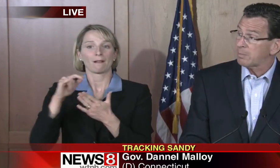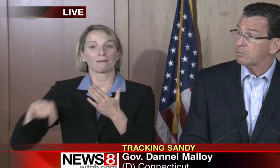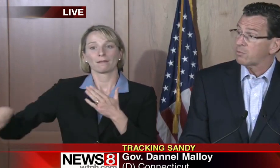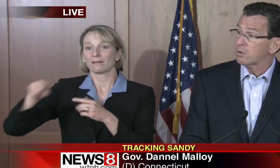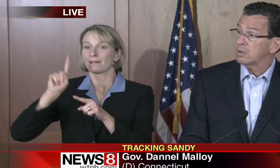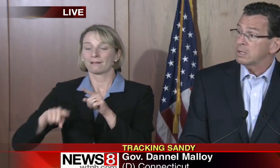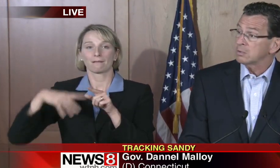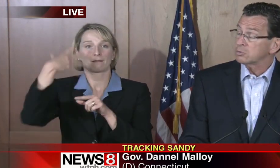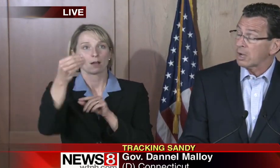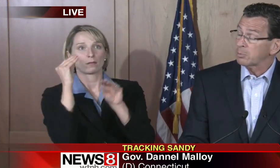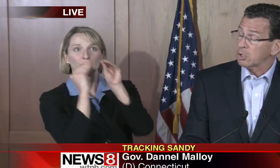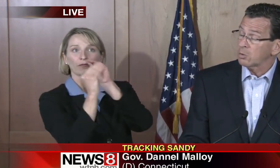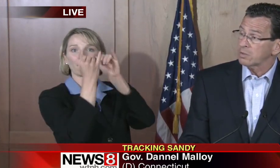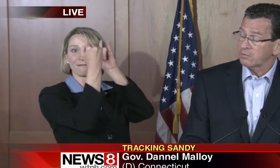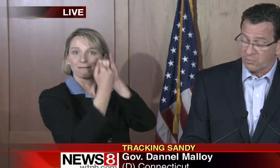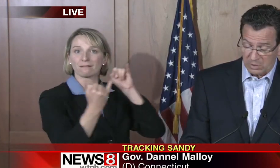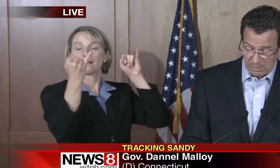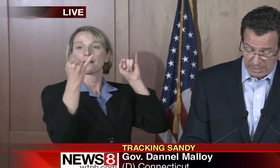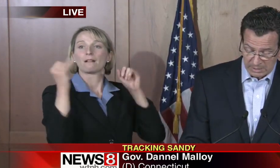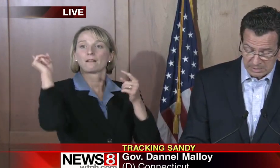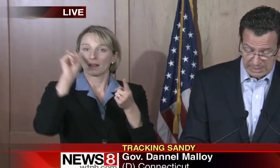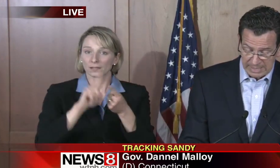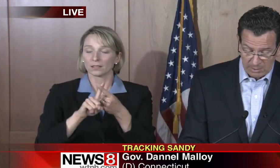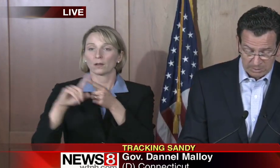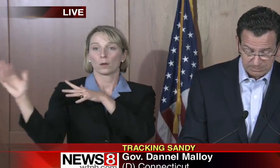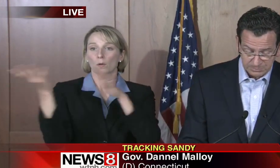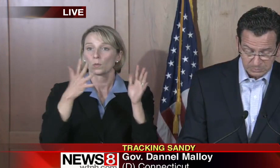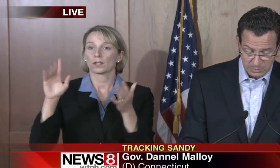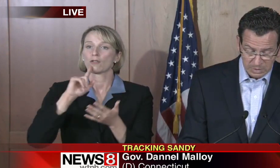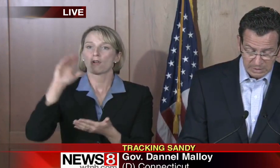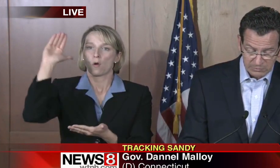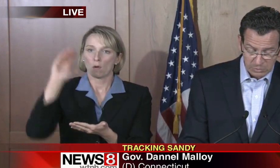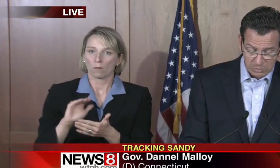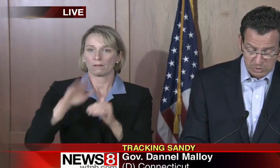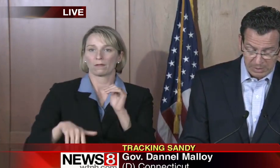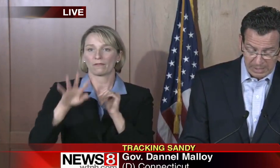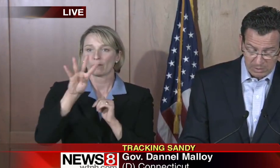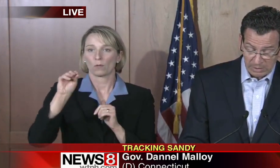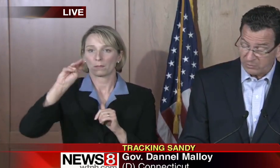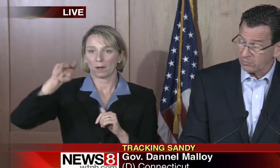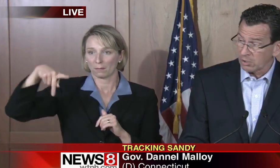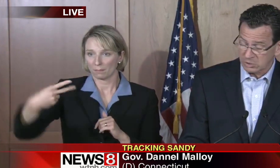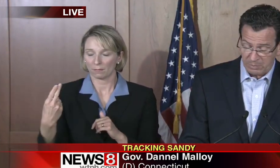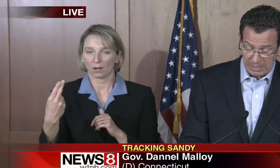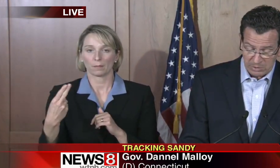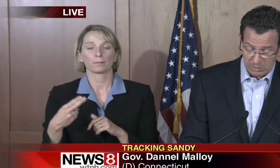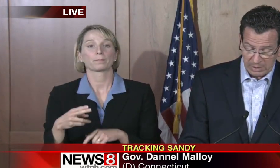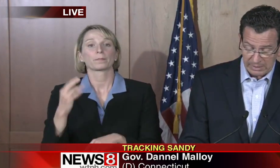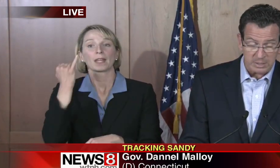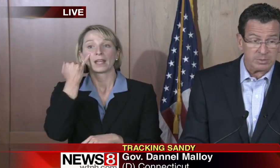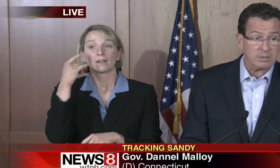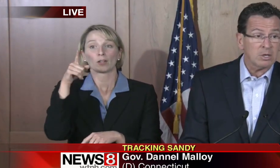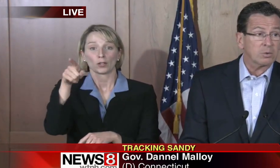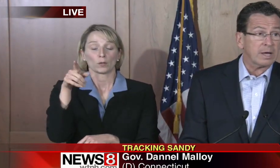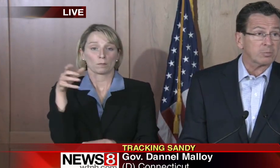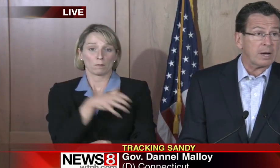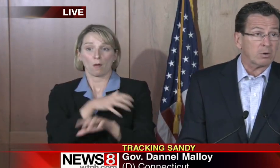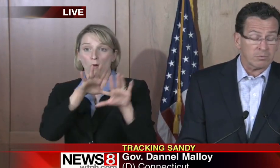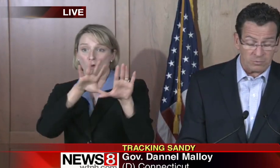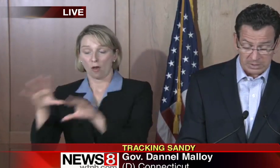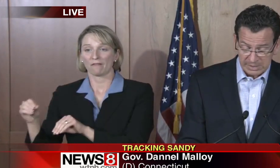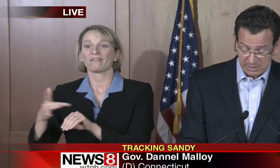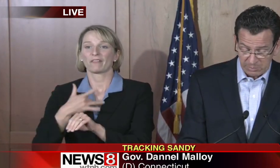winds drop lower than 40 miles an hour. If you lose your power, if you've lost your power, you are likely to be